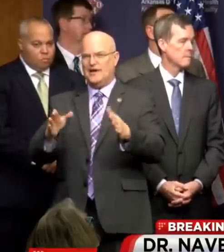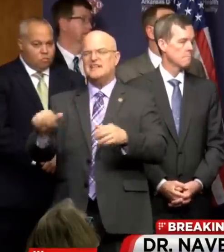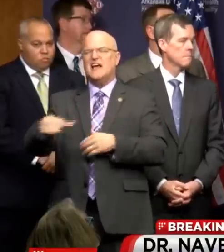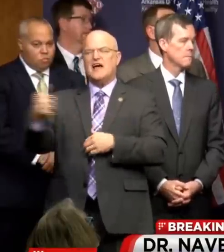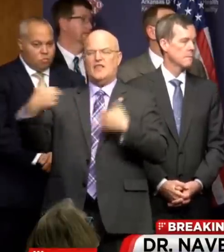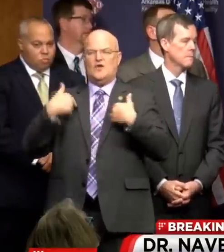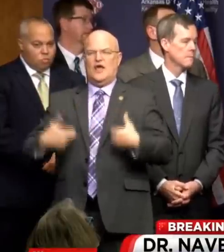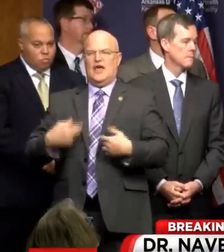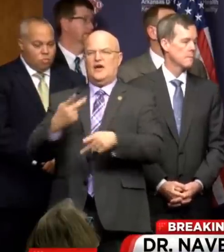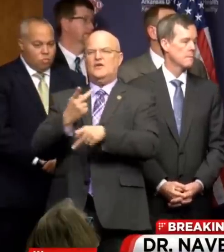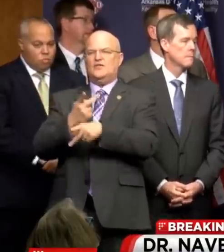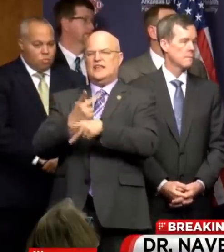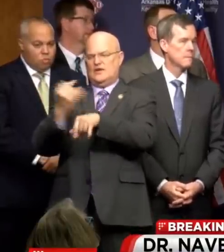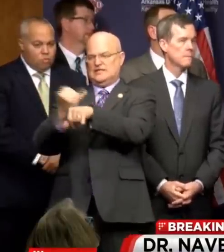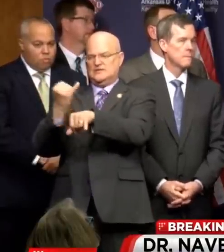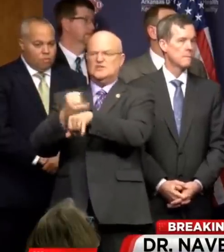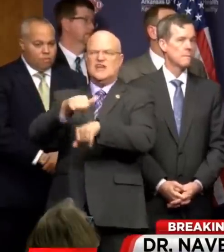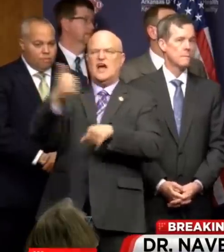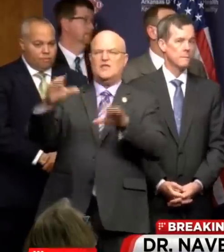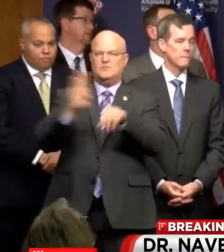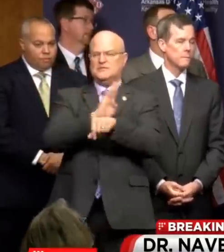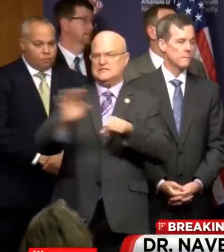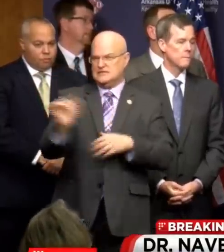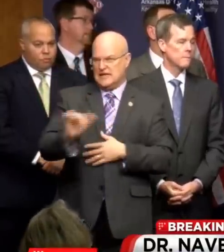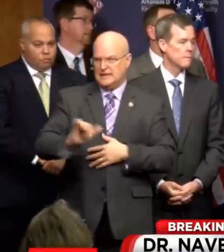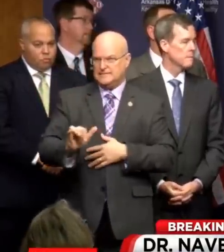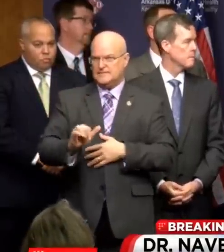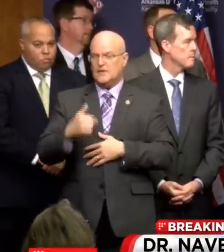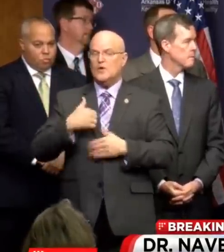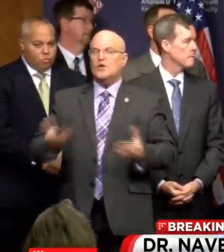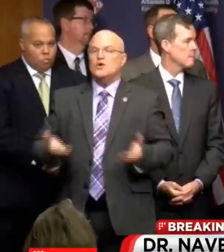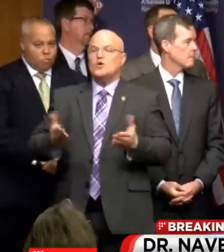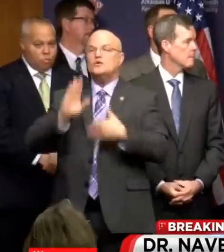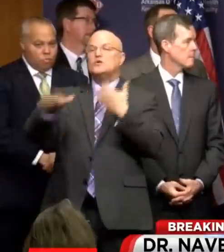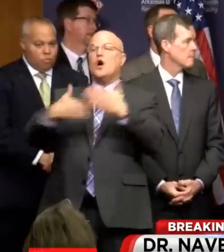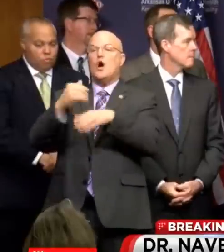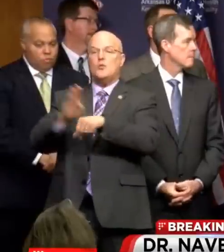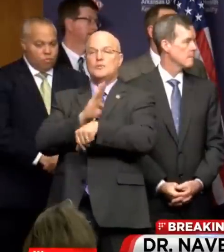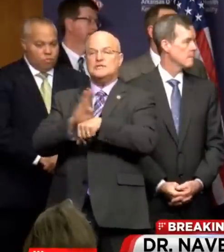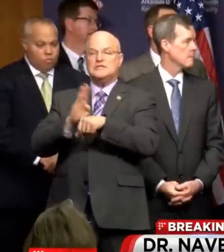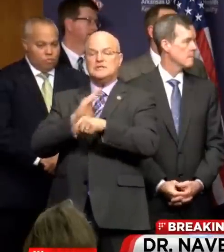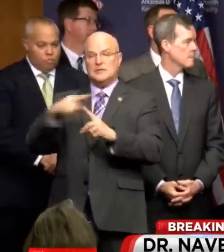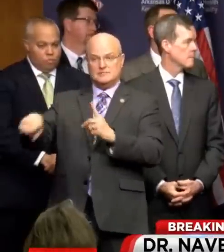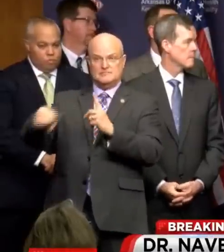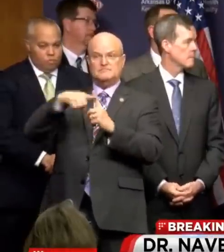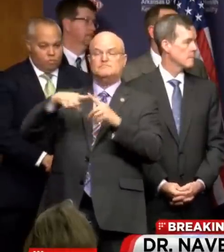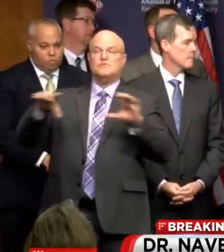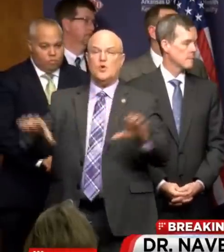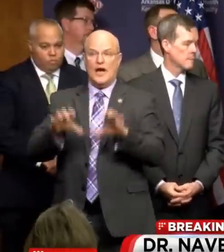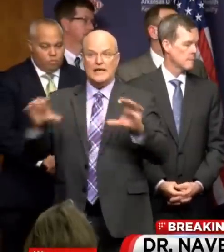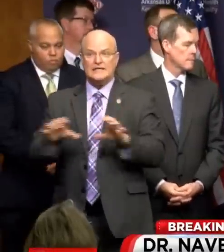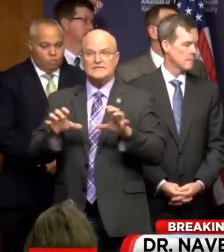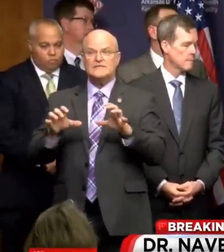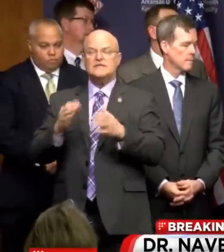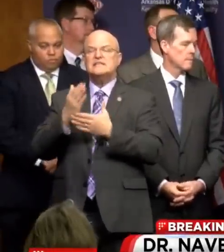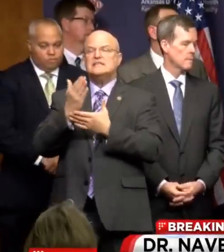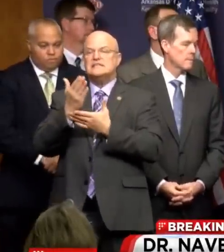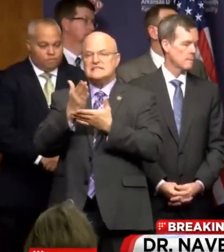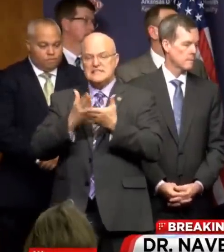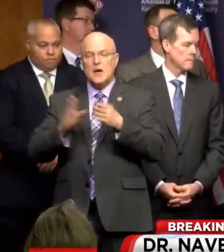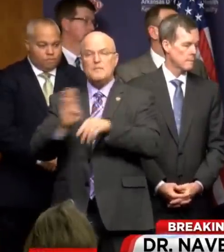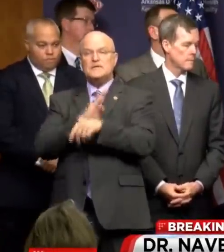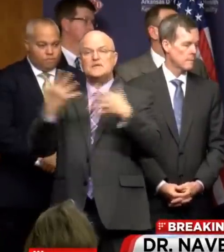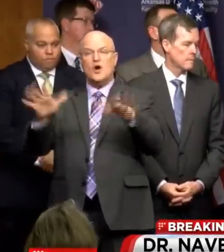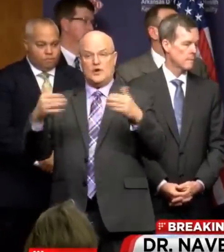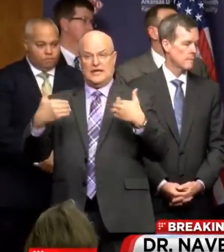other healthcare institutions and other entities have done. We would like to encourage all businesses to be proactive. There are several businesses that I've heard